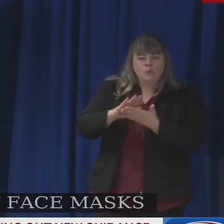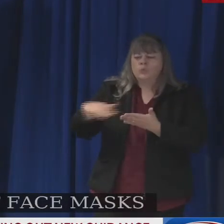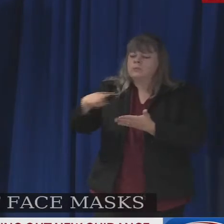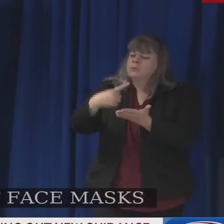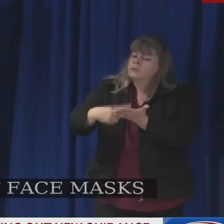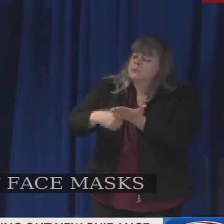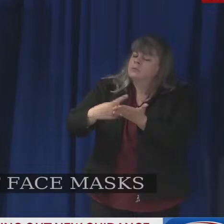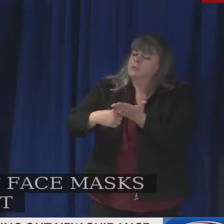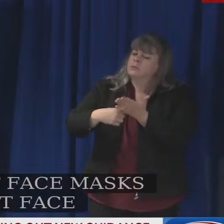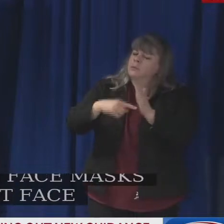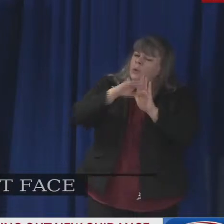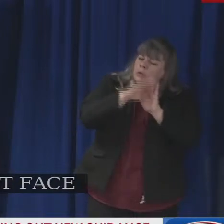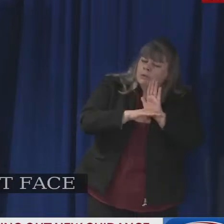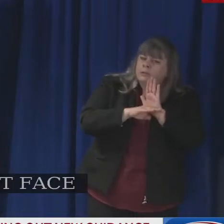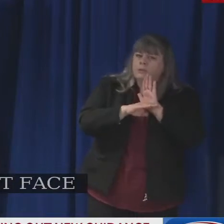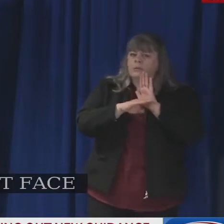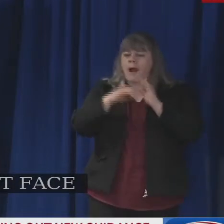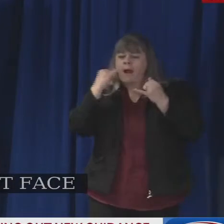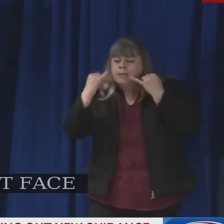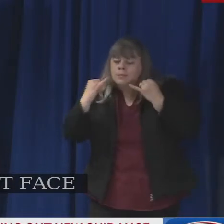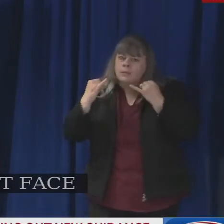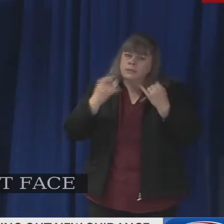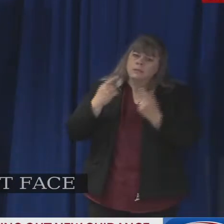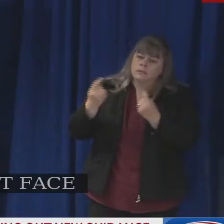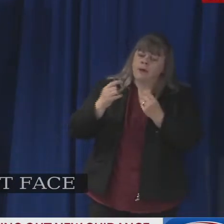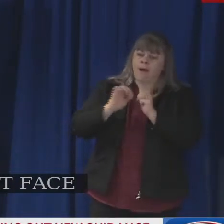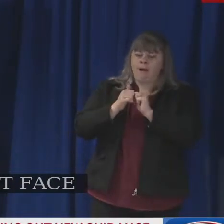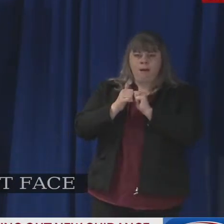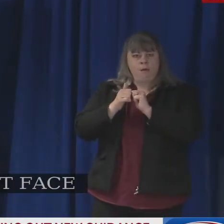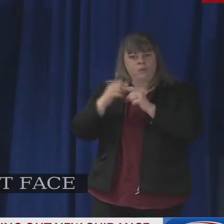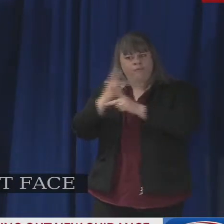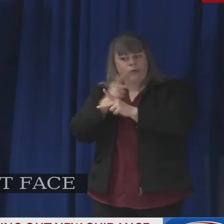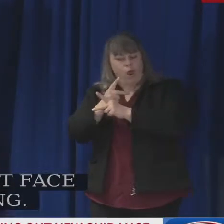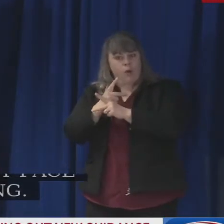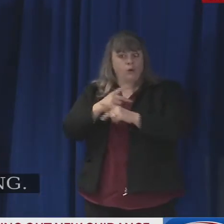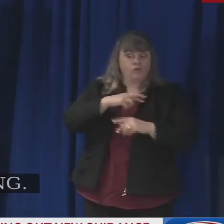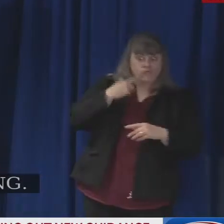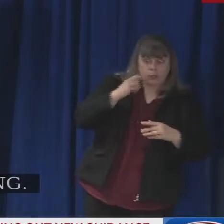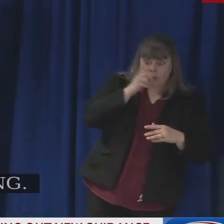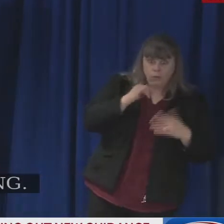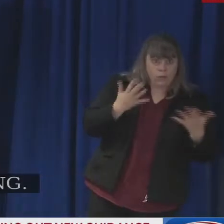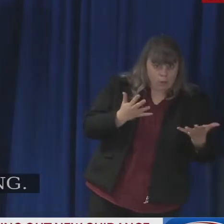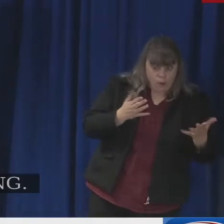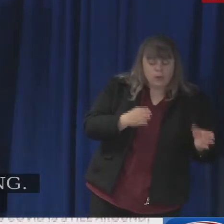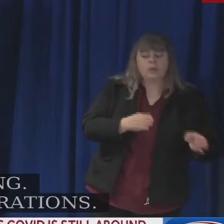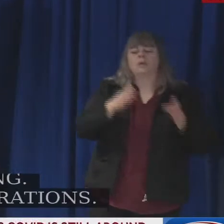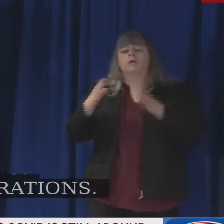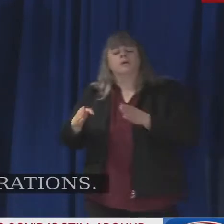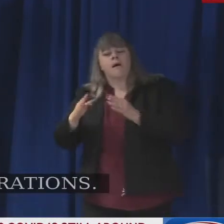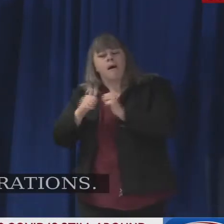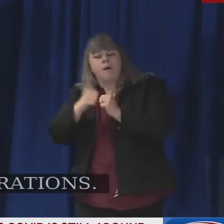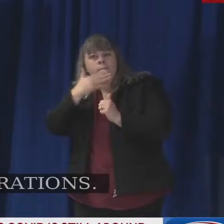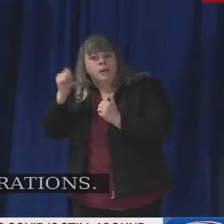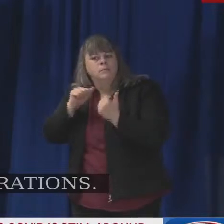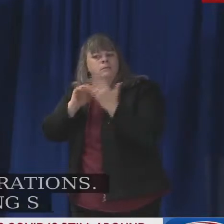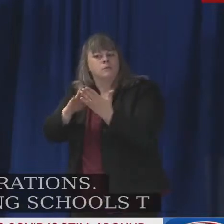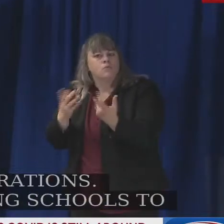guidance that's out there, encouraging them to think through the risks from COVID-19 in the community and how best to implement those